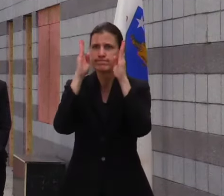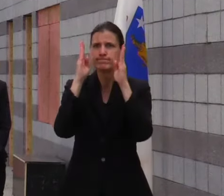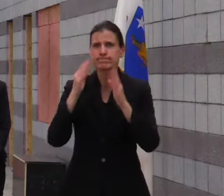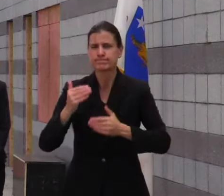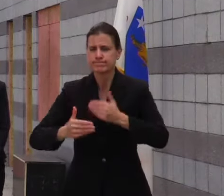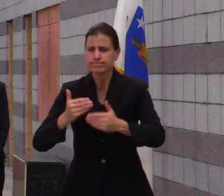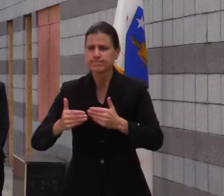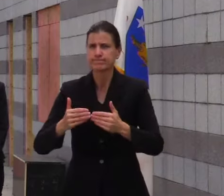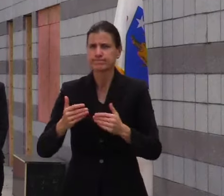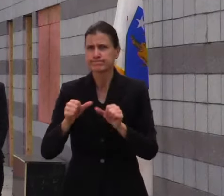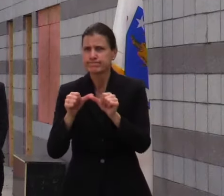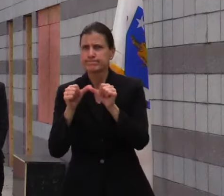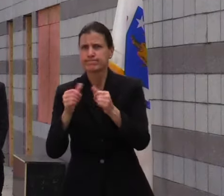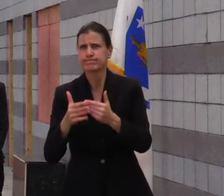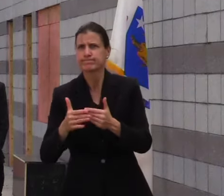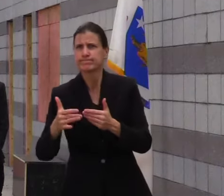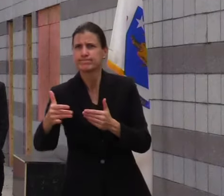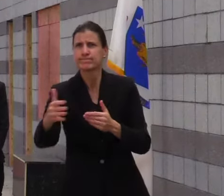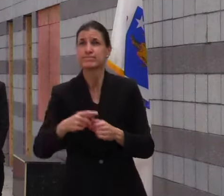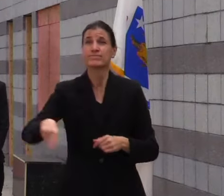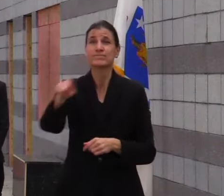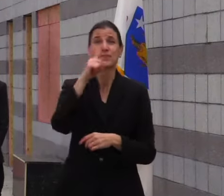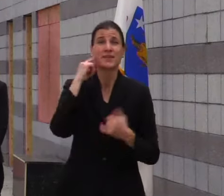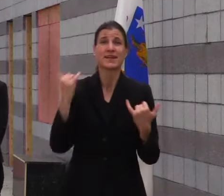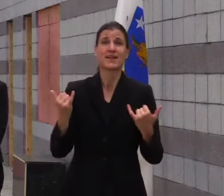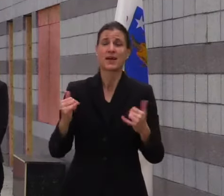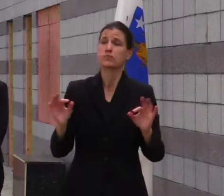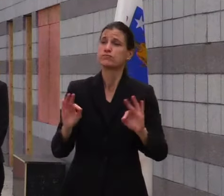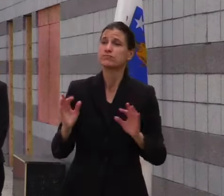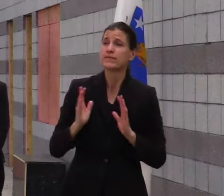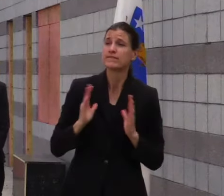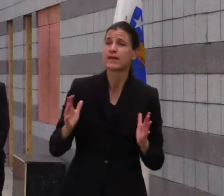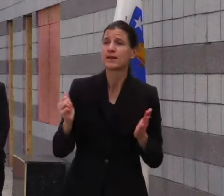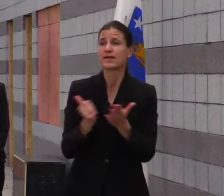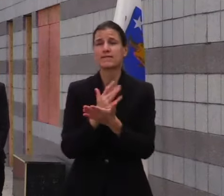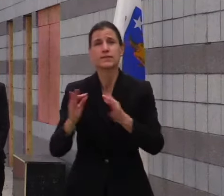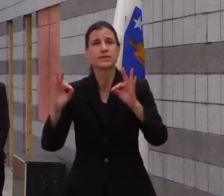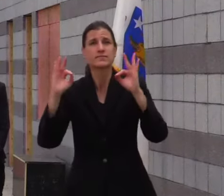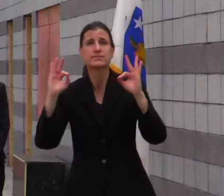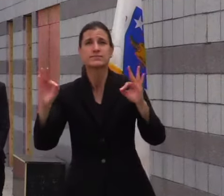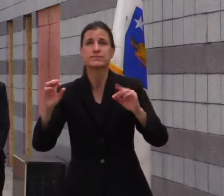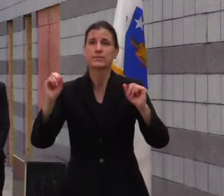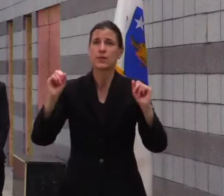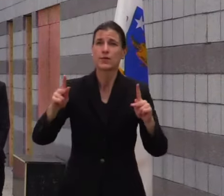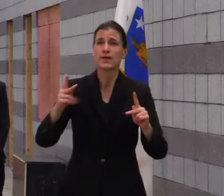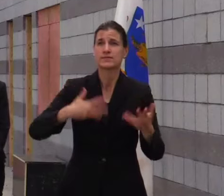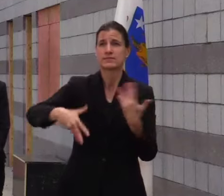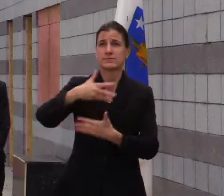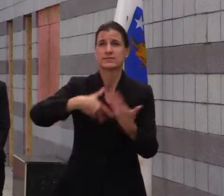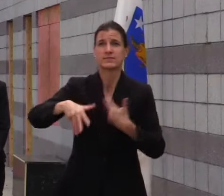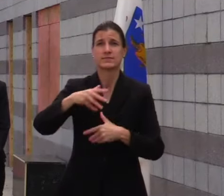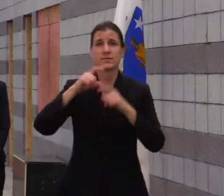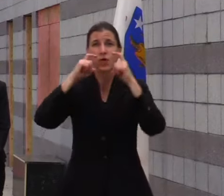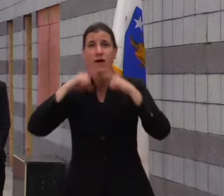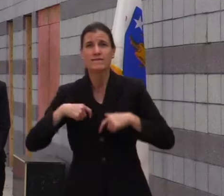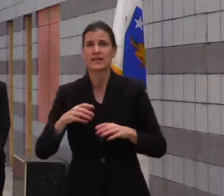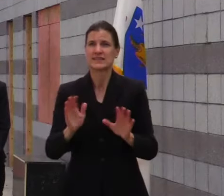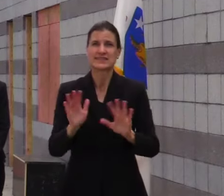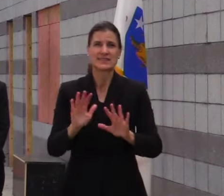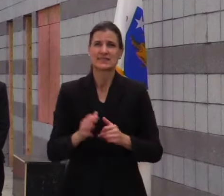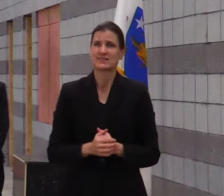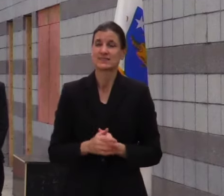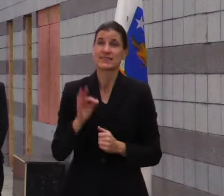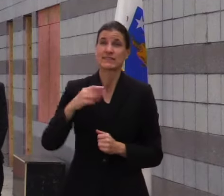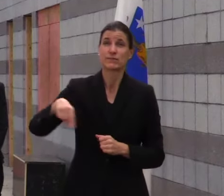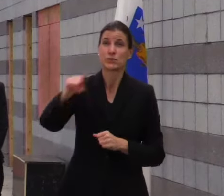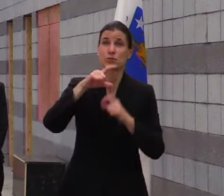every day to manage the spread and limit infection will continue to be an issue for us.